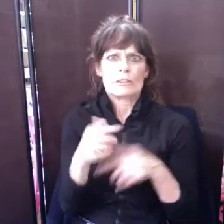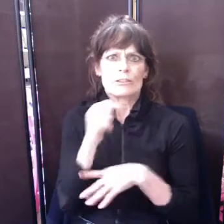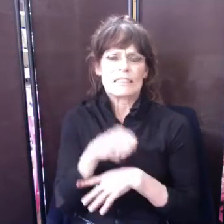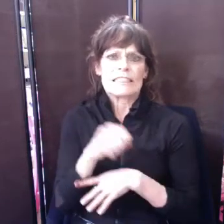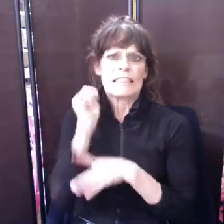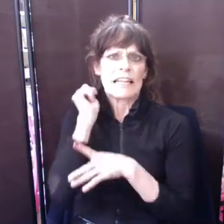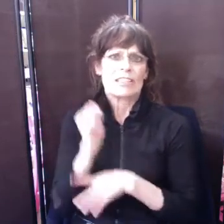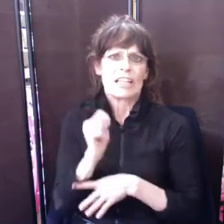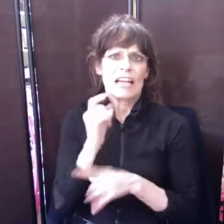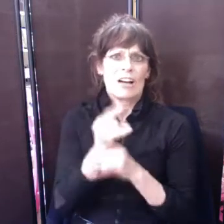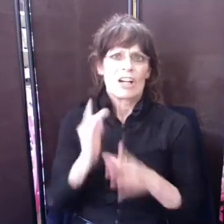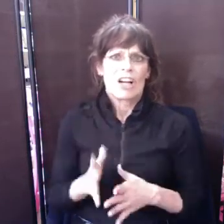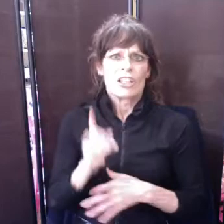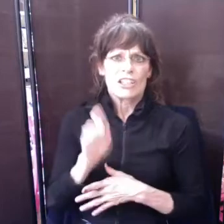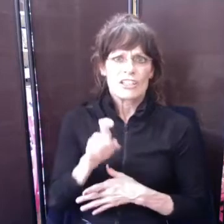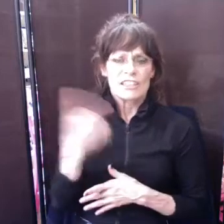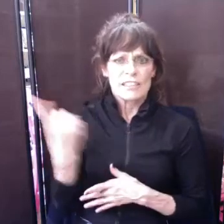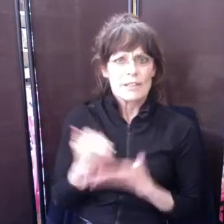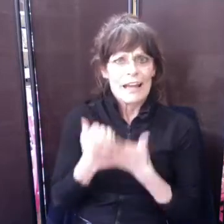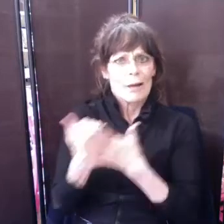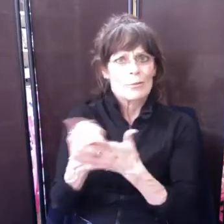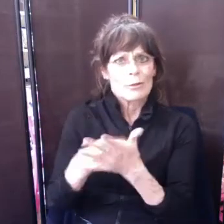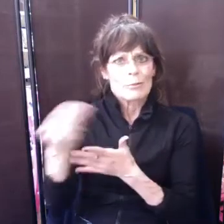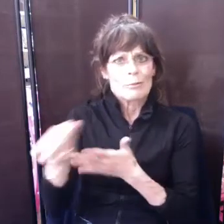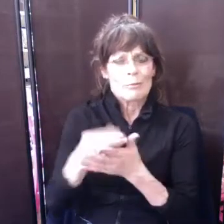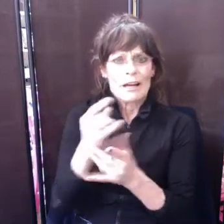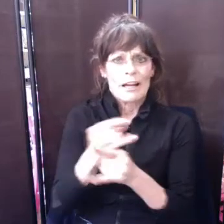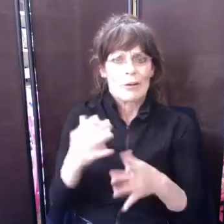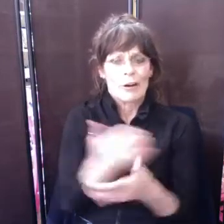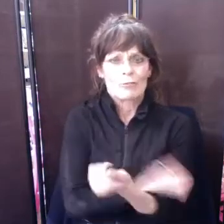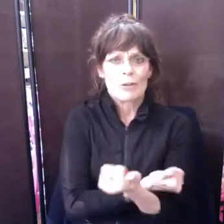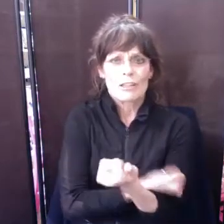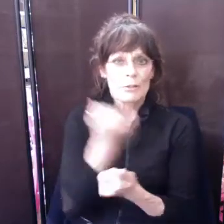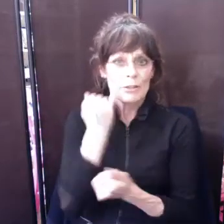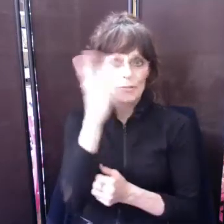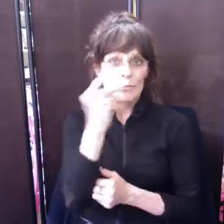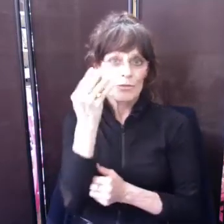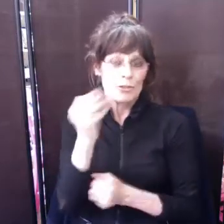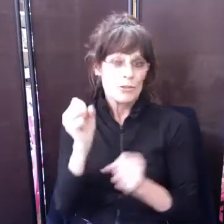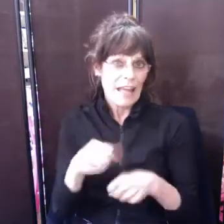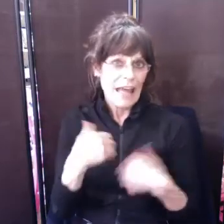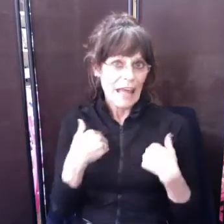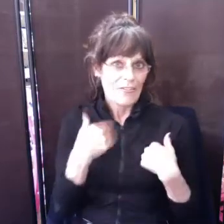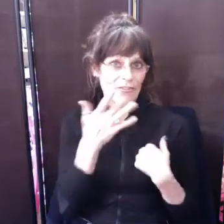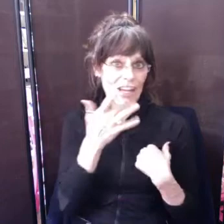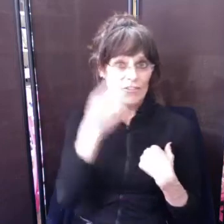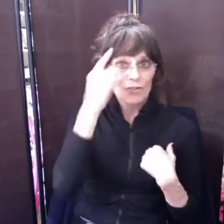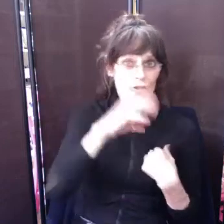get a source. But if you're a beautiful young girl, you know, you can do what I like to call favors for older guys, and, you know, they'll get you what you